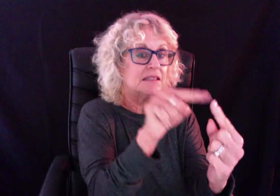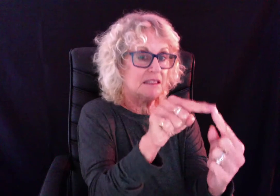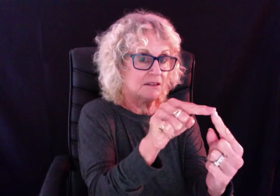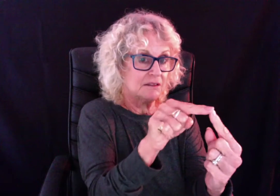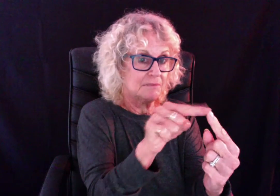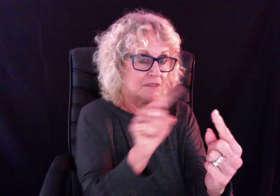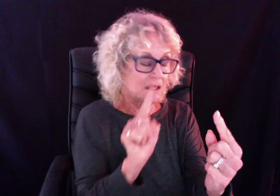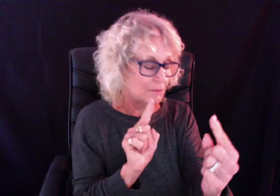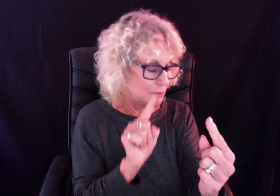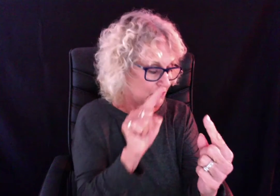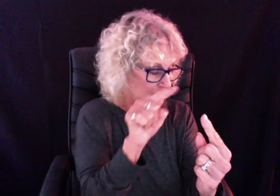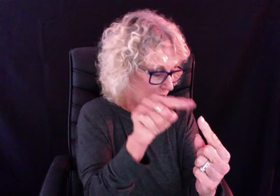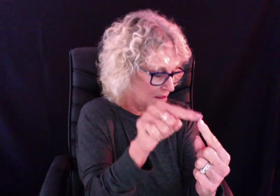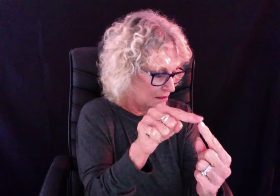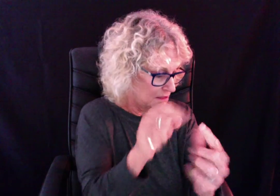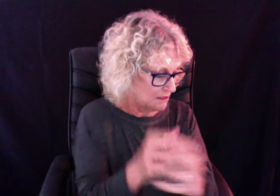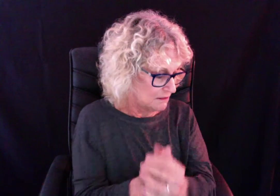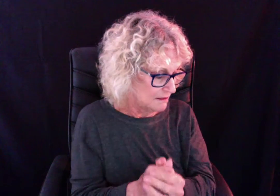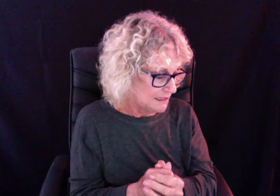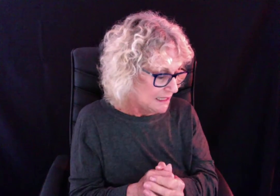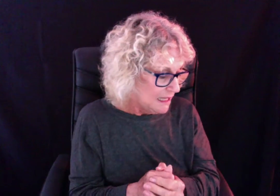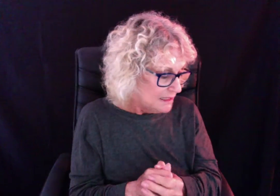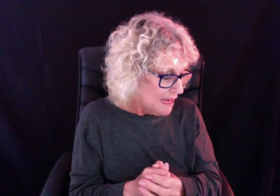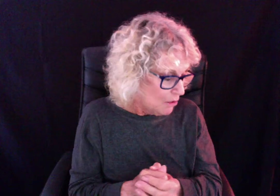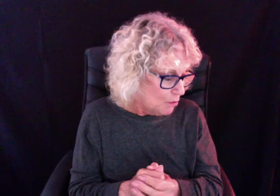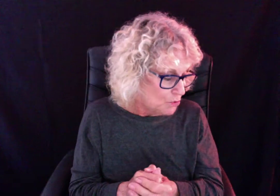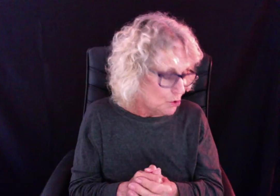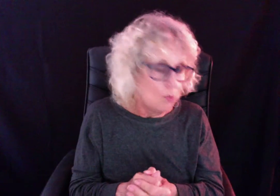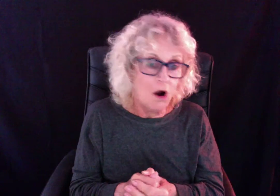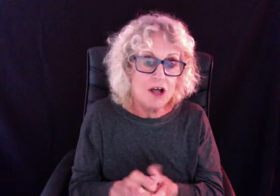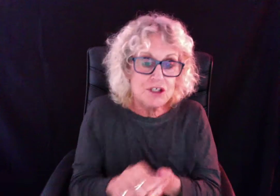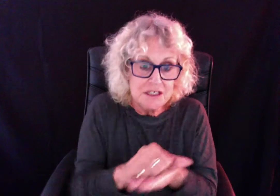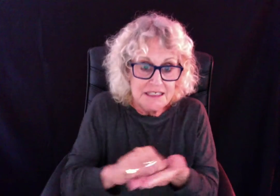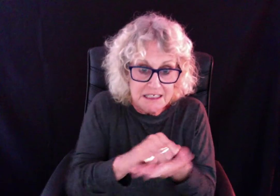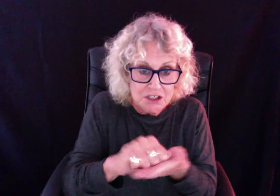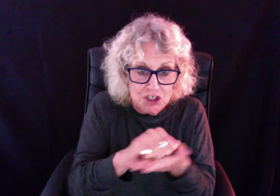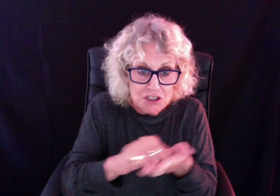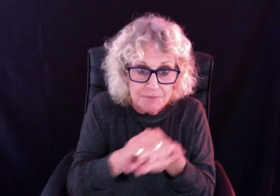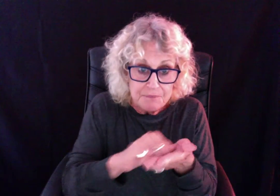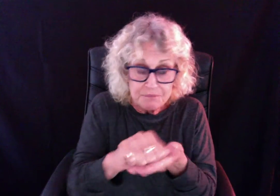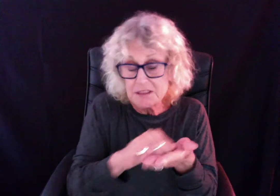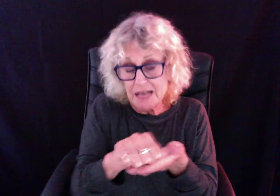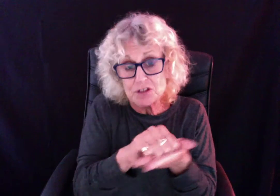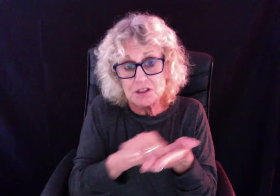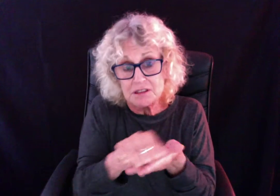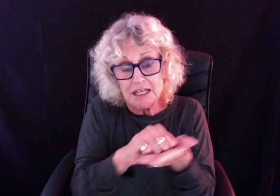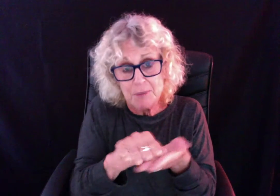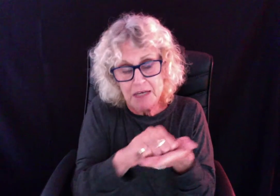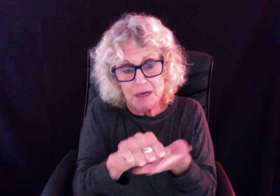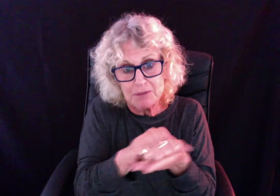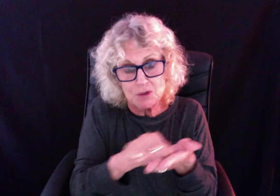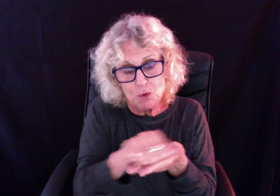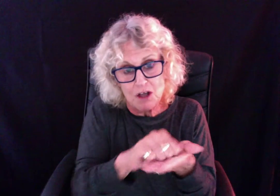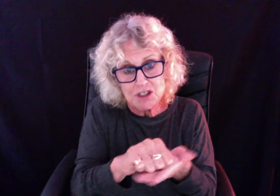Until. See how it moves like that? Until. Now, to wash a dish is actually like pantomiming. You're washing a